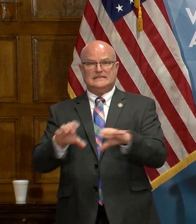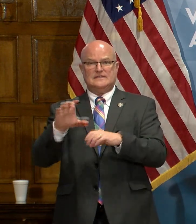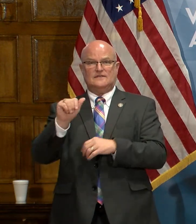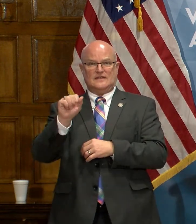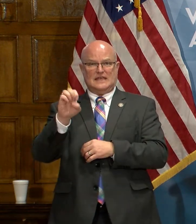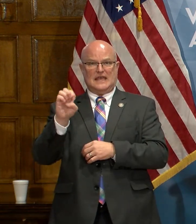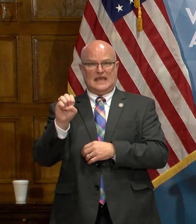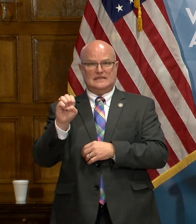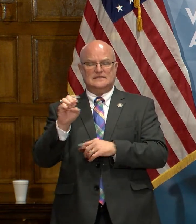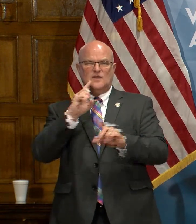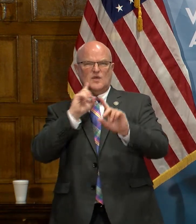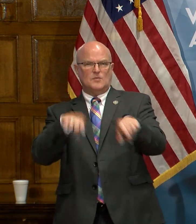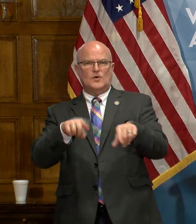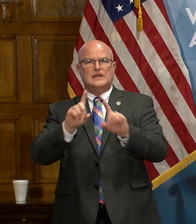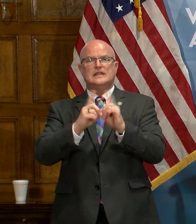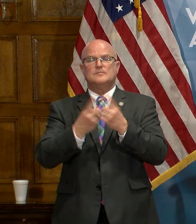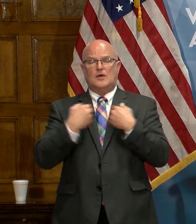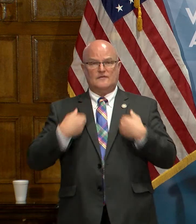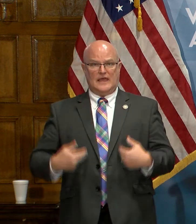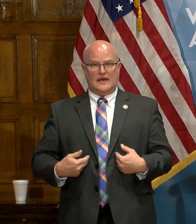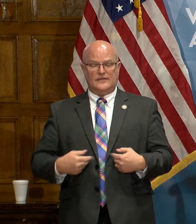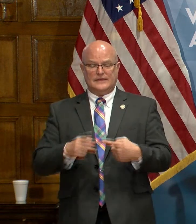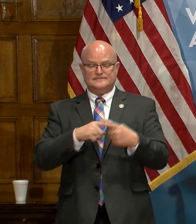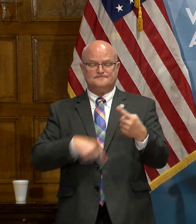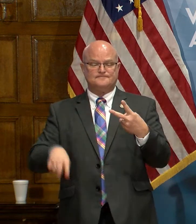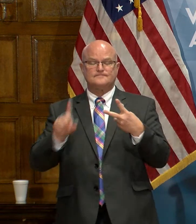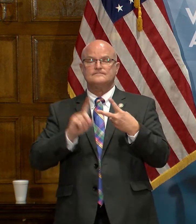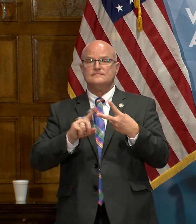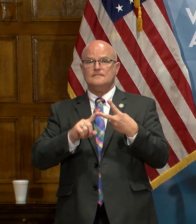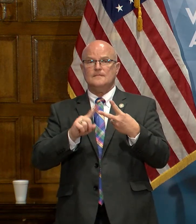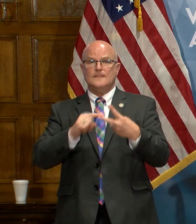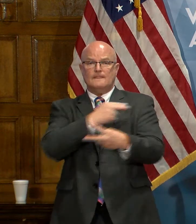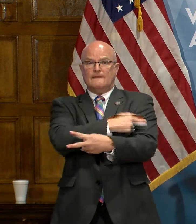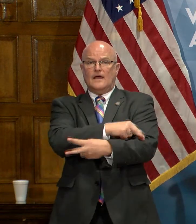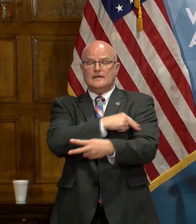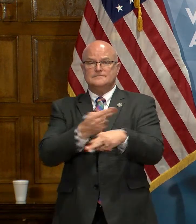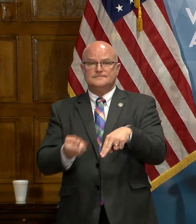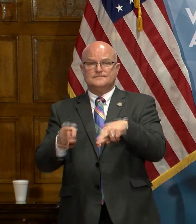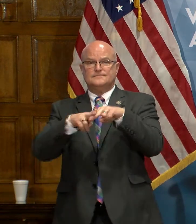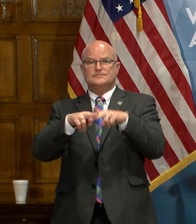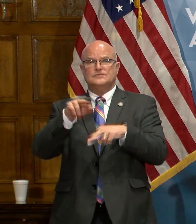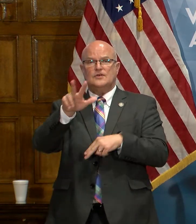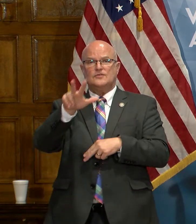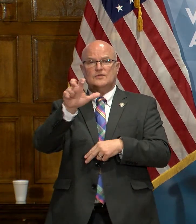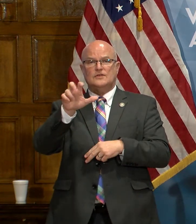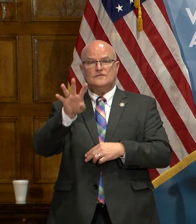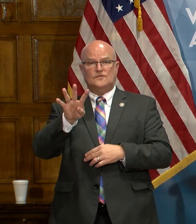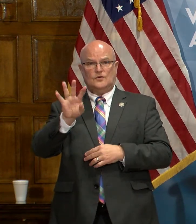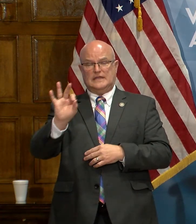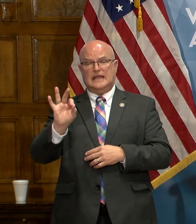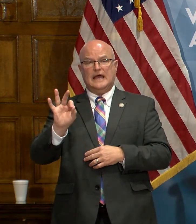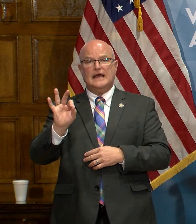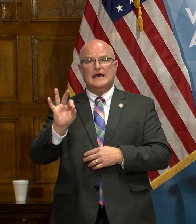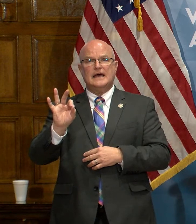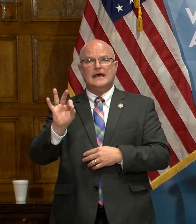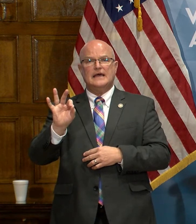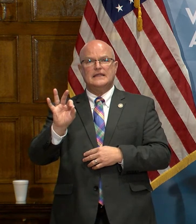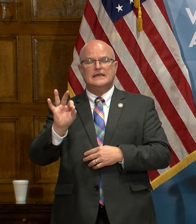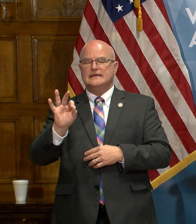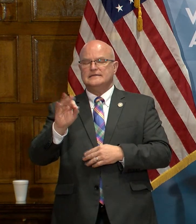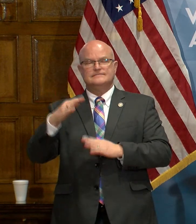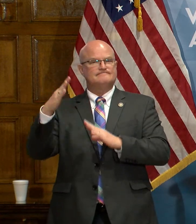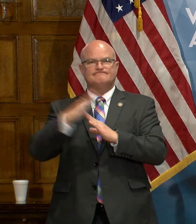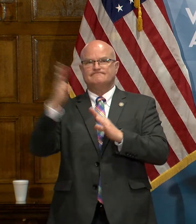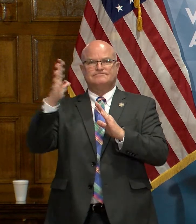the Department of Health. Secondly, our hospitalizations have increased by 349 to record